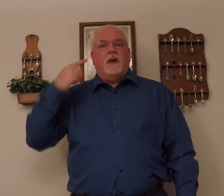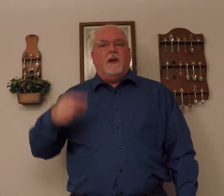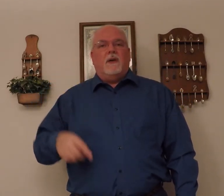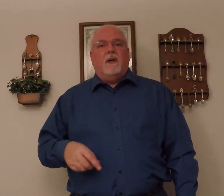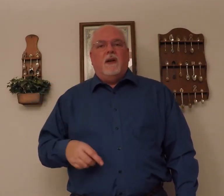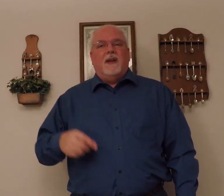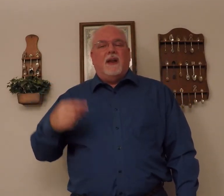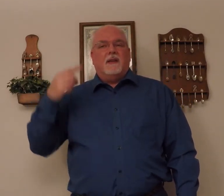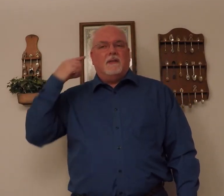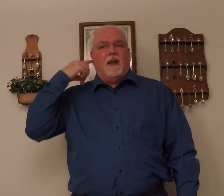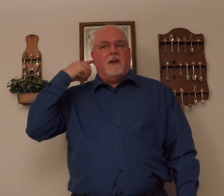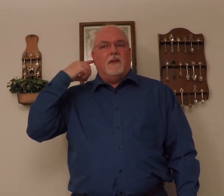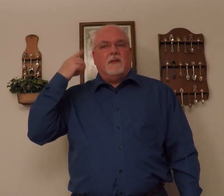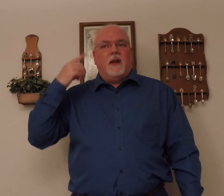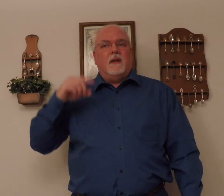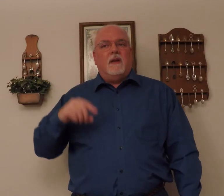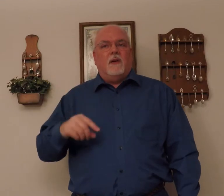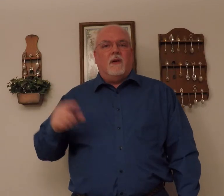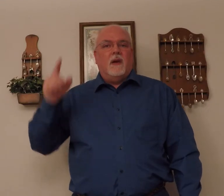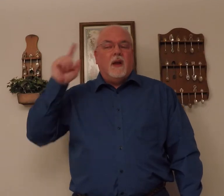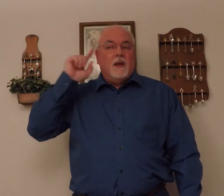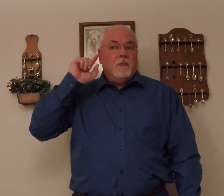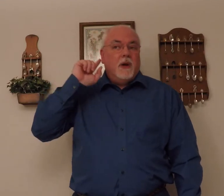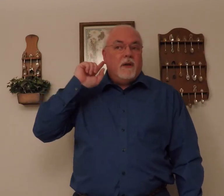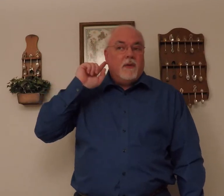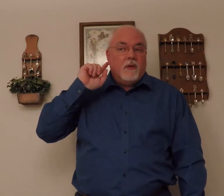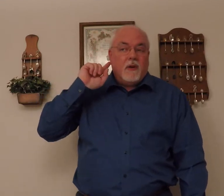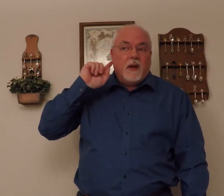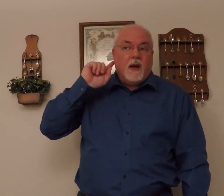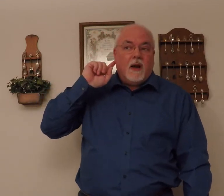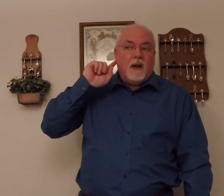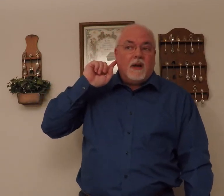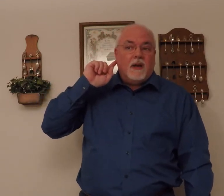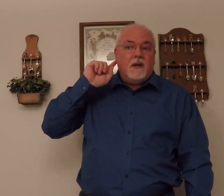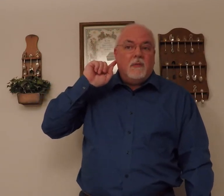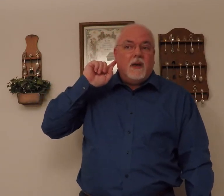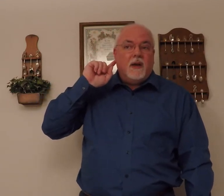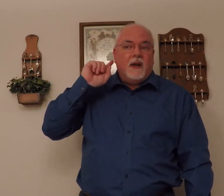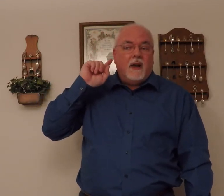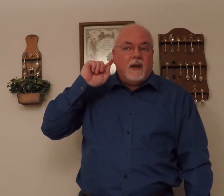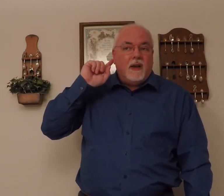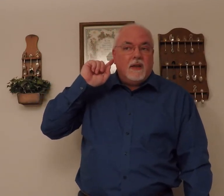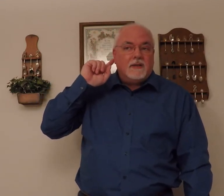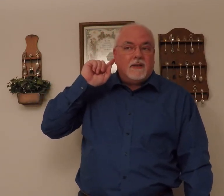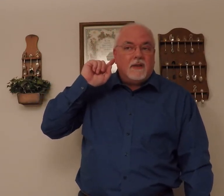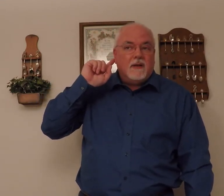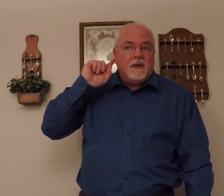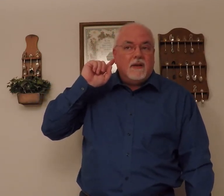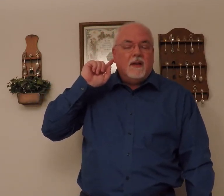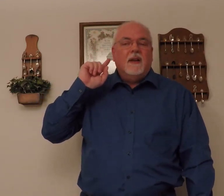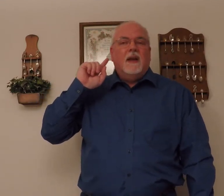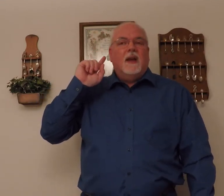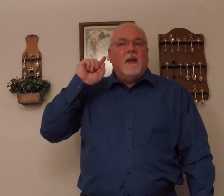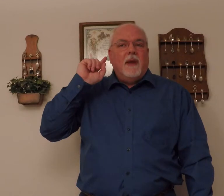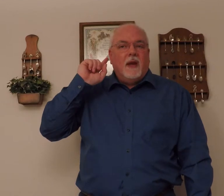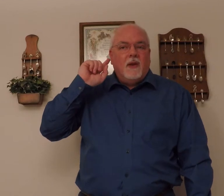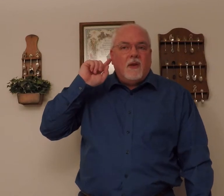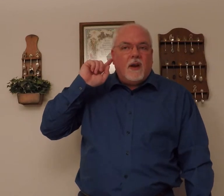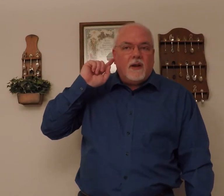ear, it's like you're today, ear. But if you cock it a little bit and listen, and make it look like